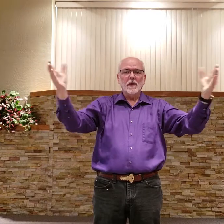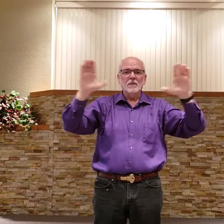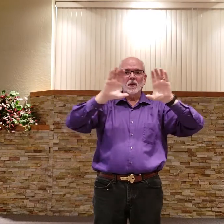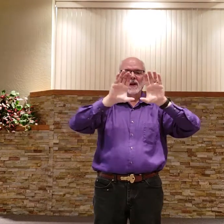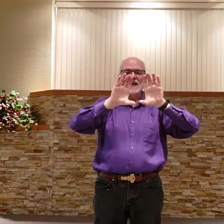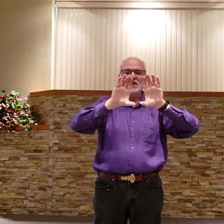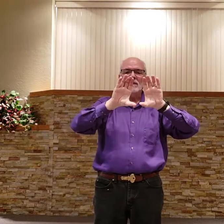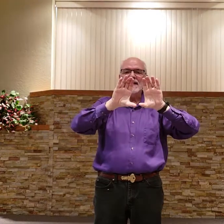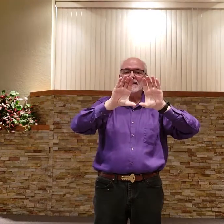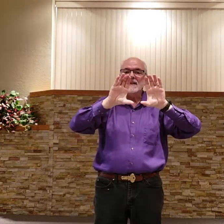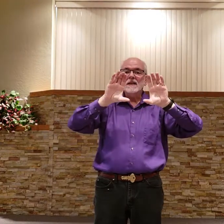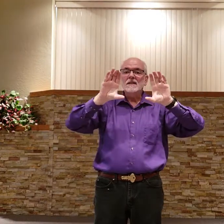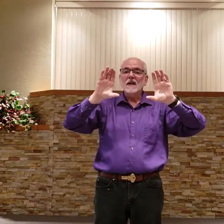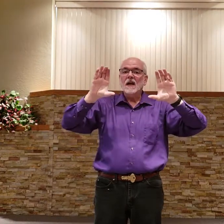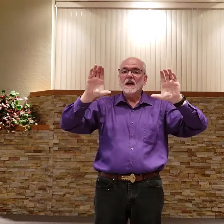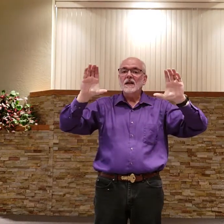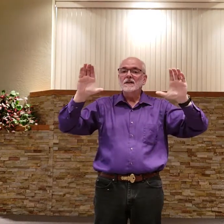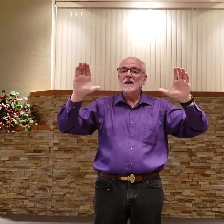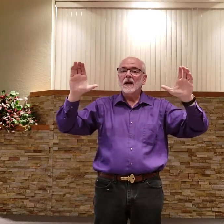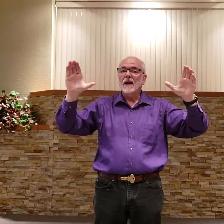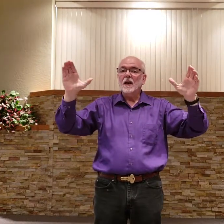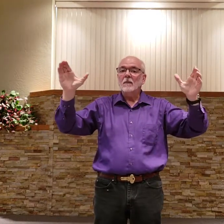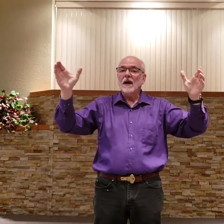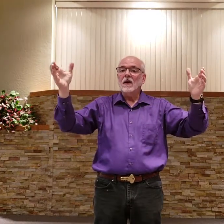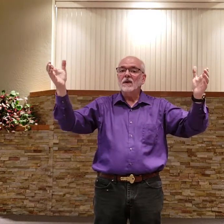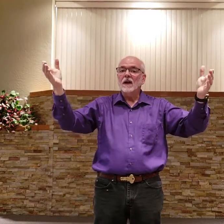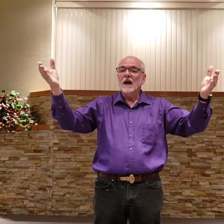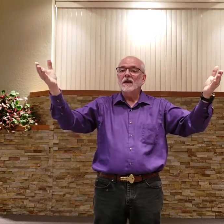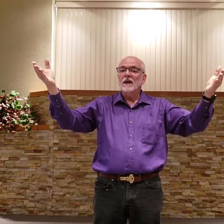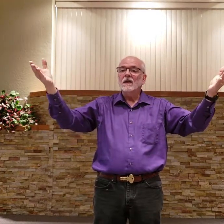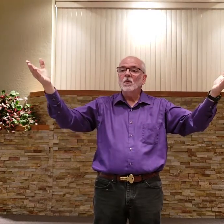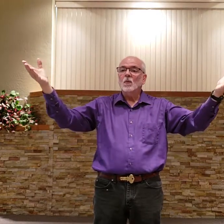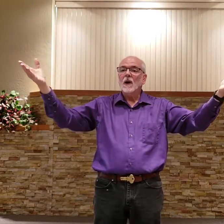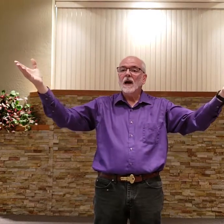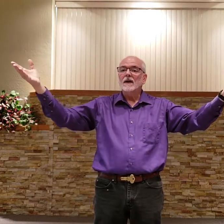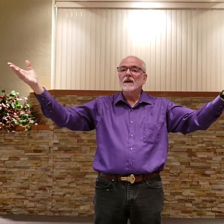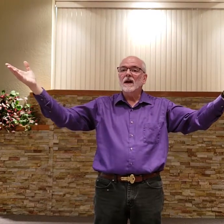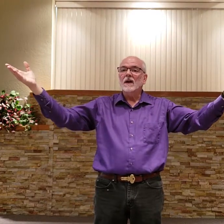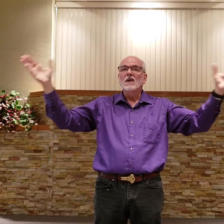people. Sort of make C signs kind of come out and then widen it out.